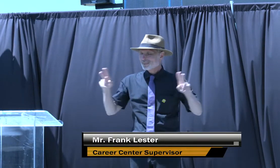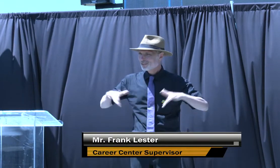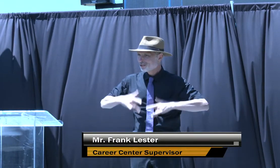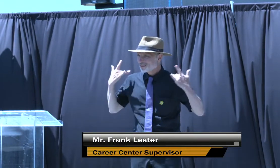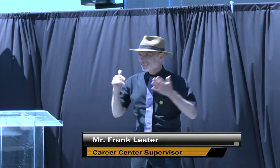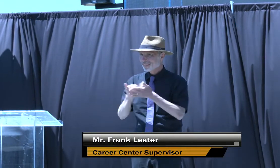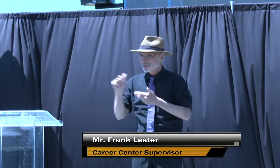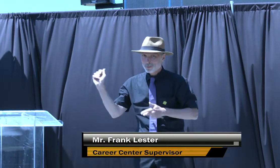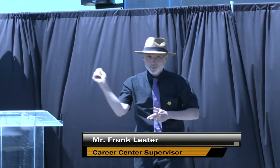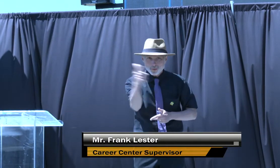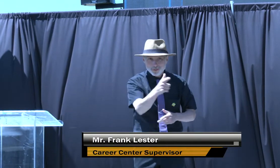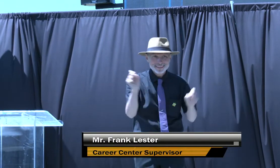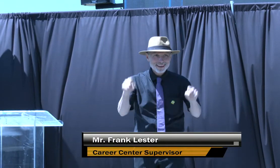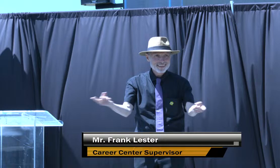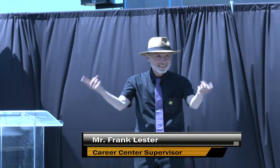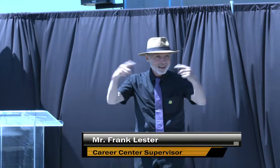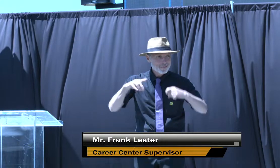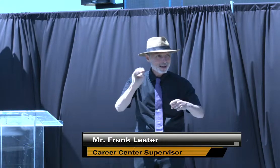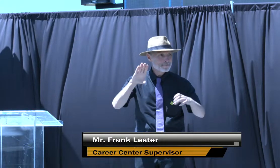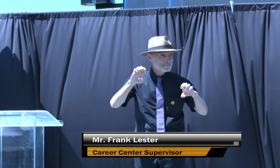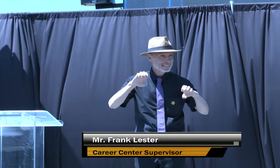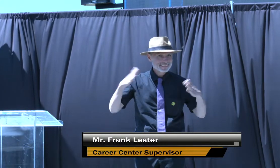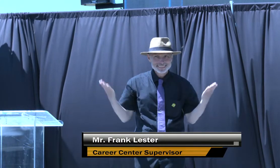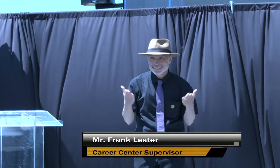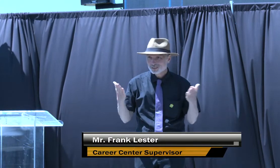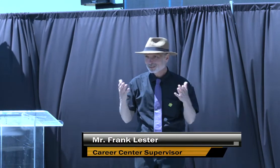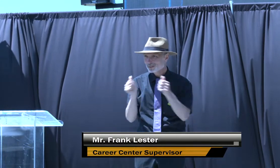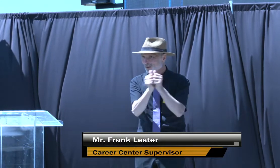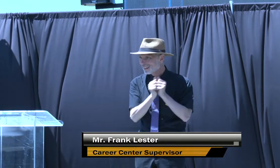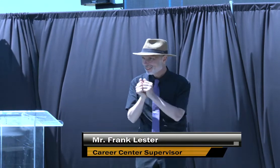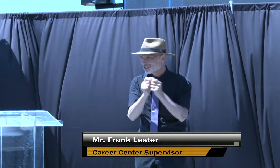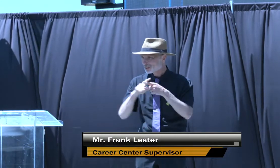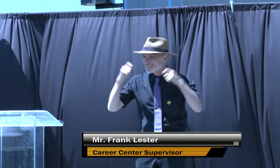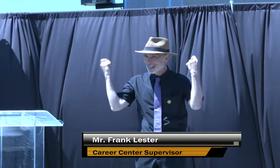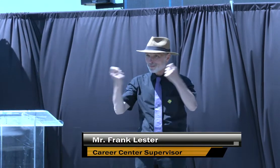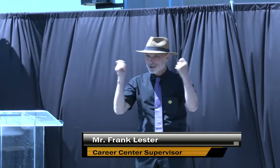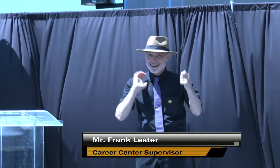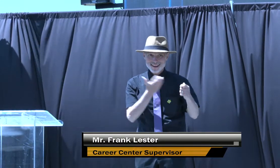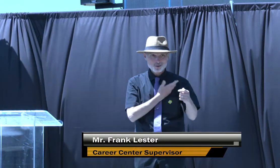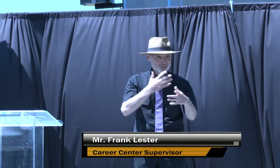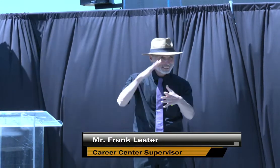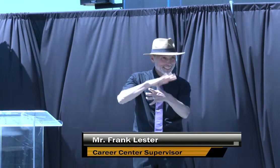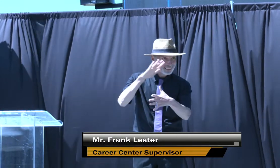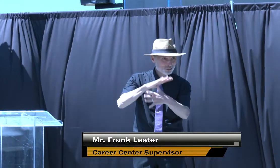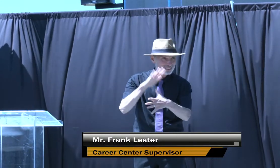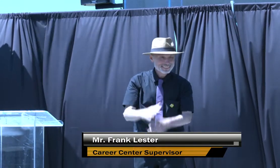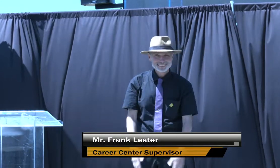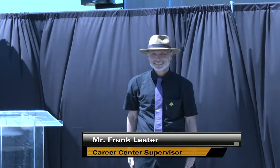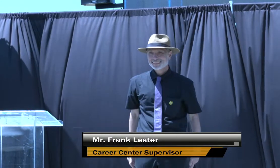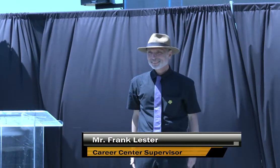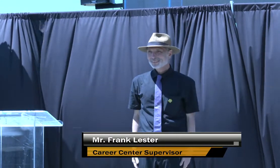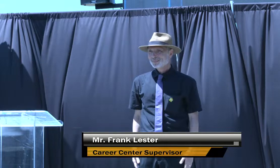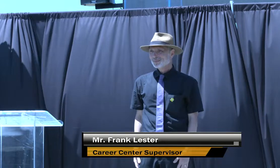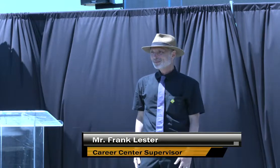ceremony. We are thrilled to have all of you be here in attendance to celebrate our seniors